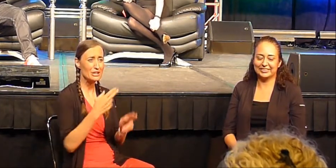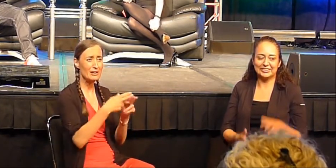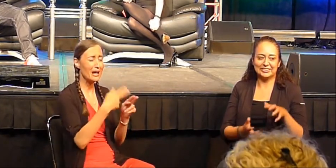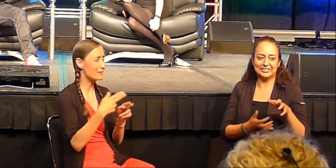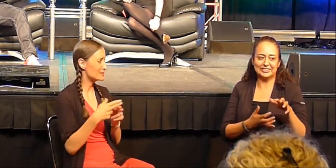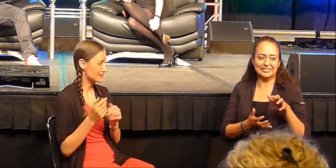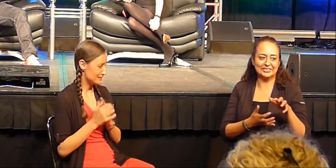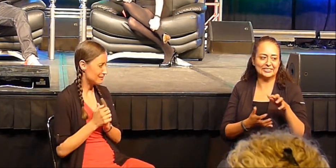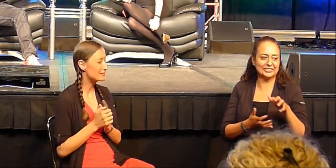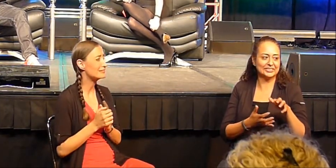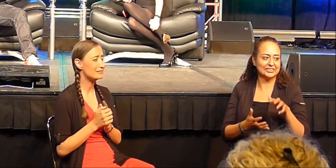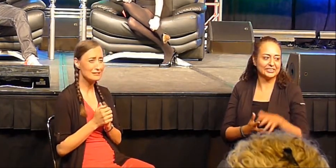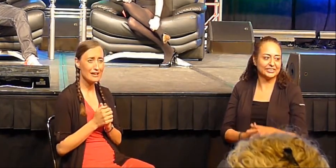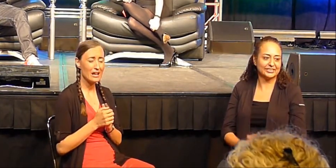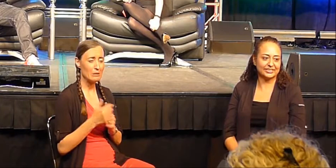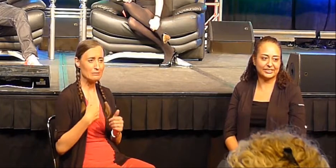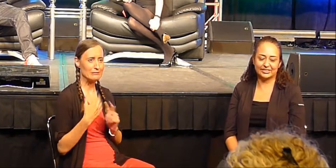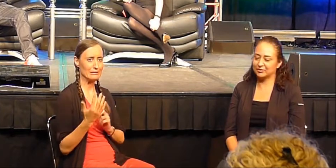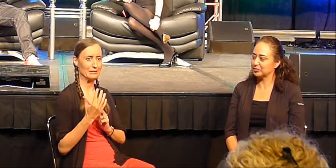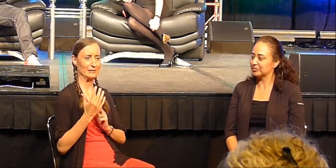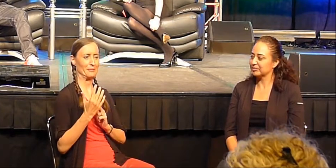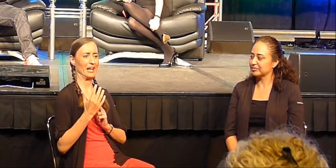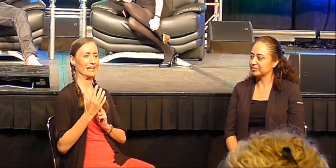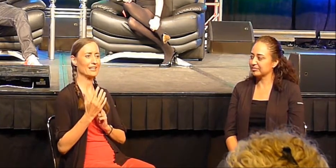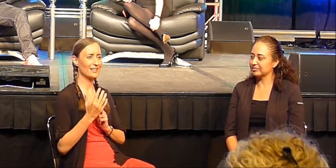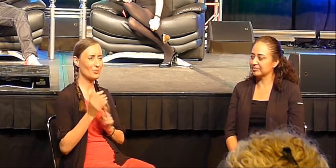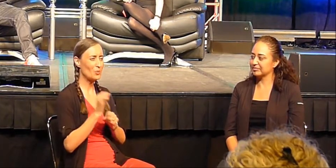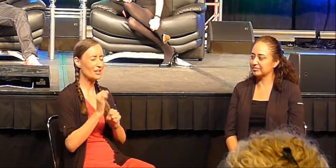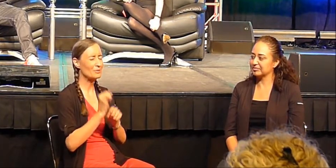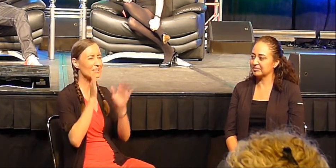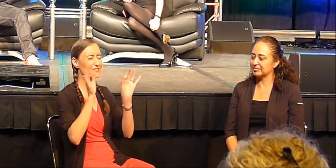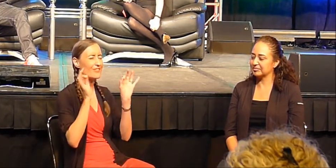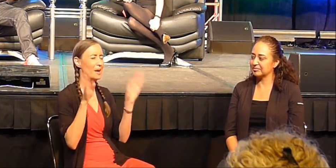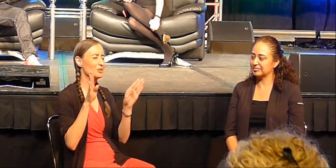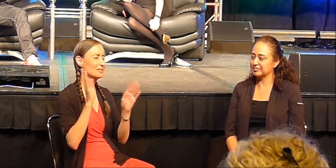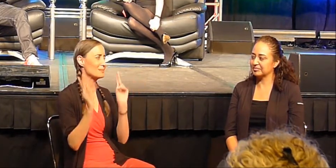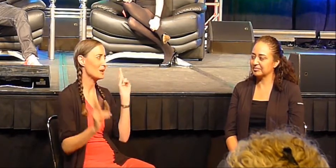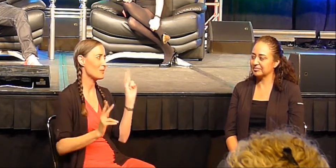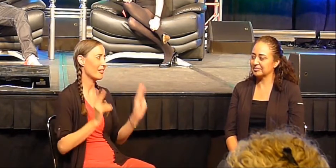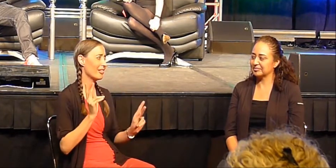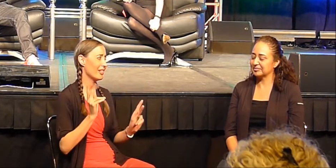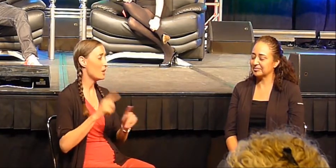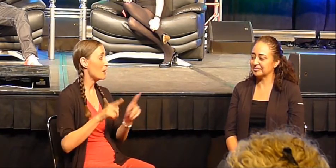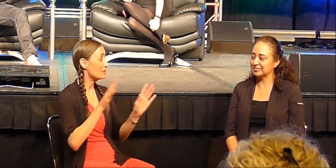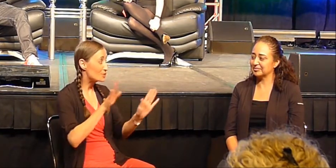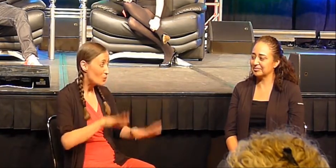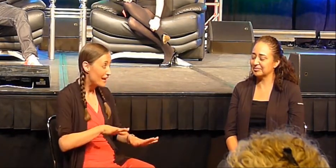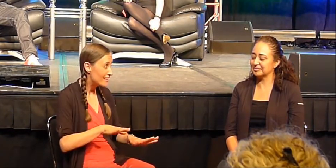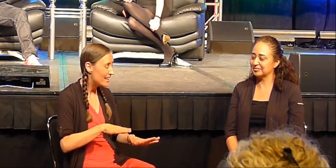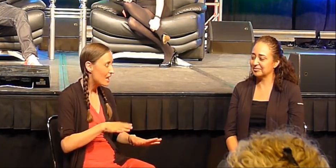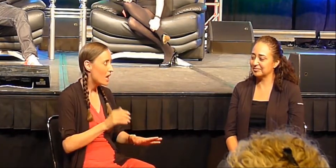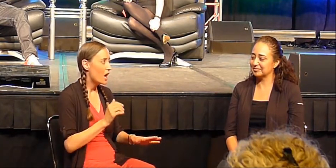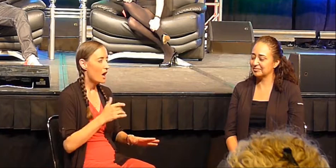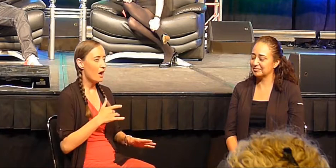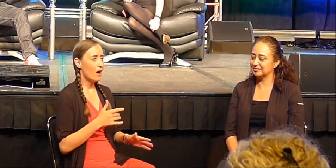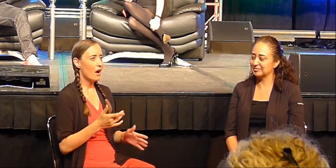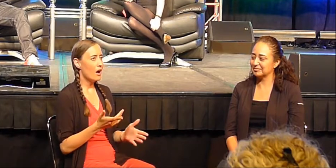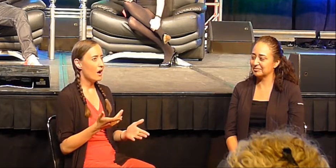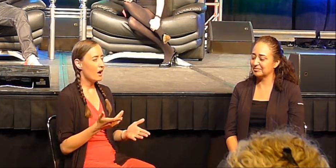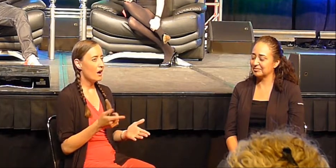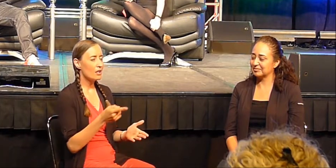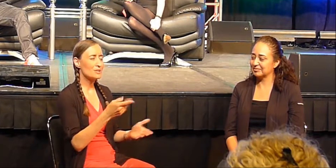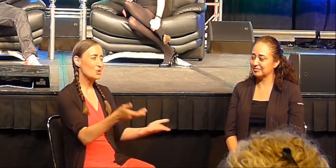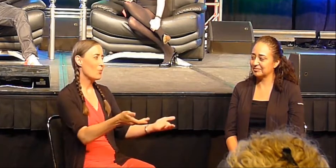Live and what have you. So I was a little intimidated coming to work with all these fabulous people. But what was so great is that they all made me feel very, very